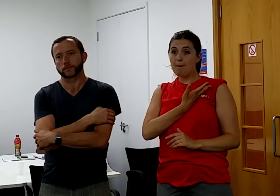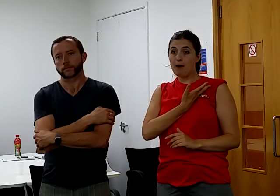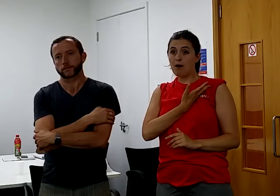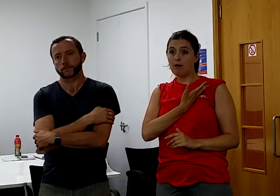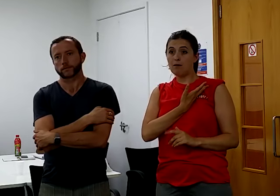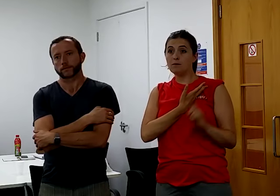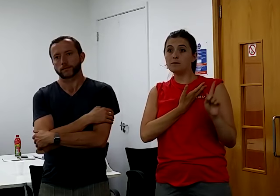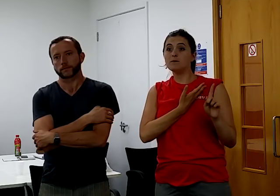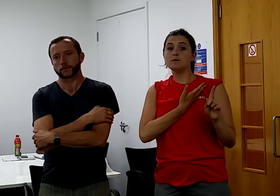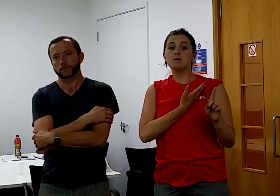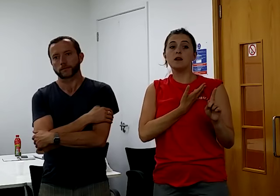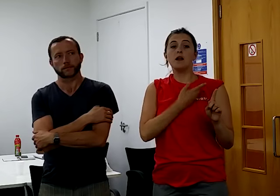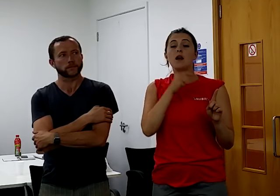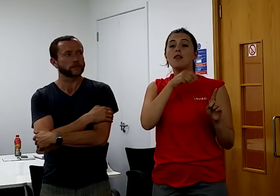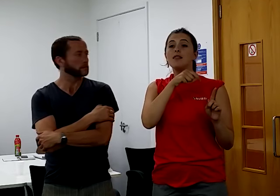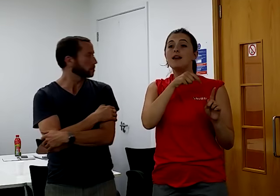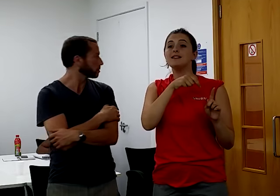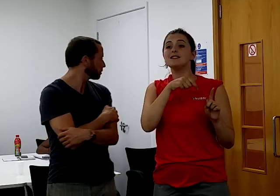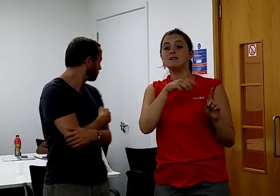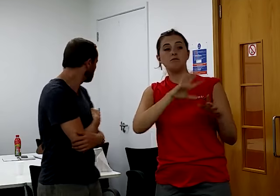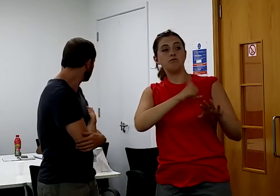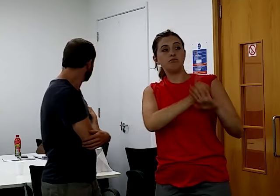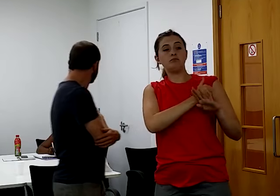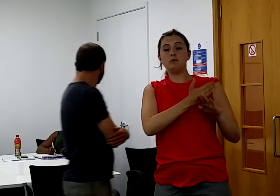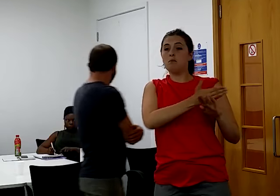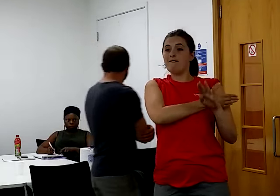Debbie Abrahams and Reema Patel.